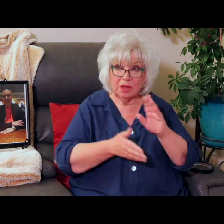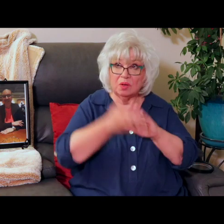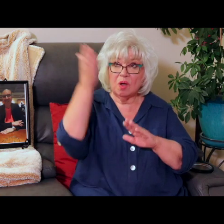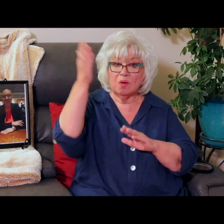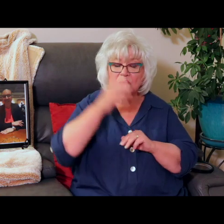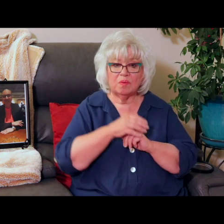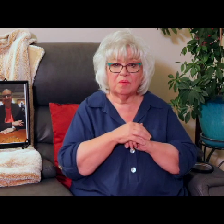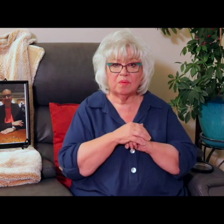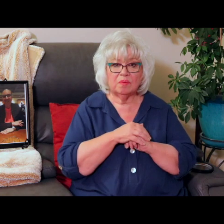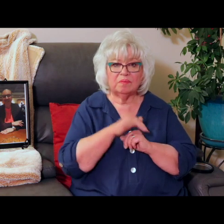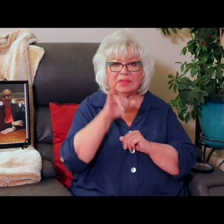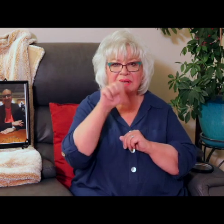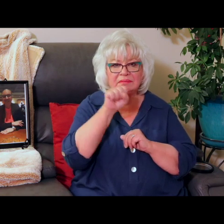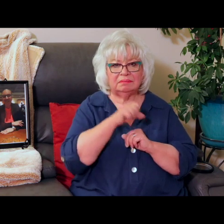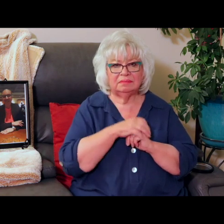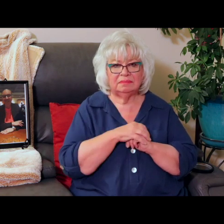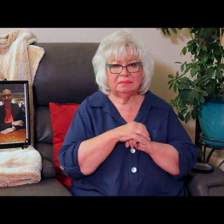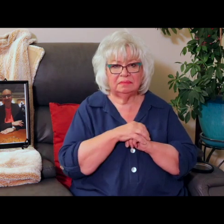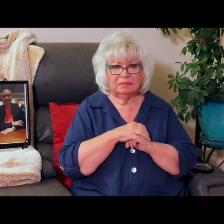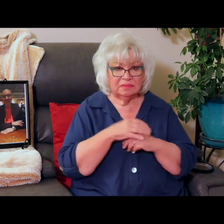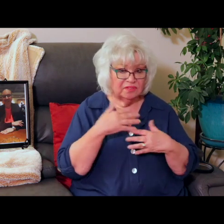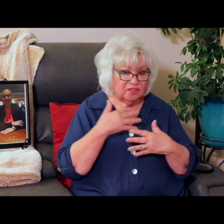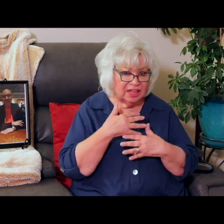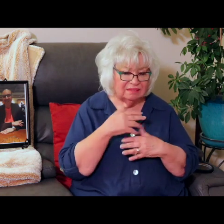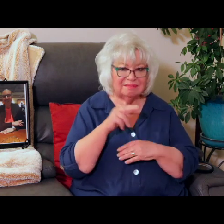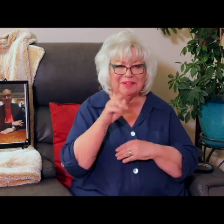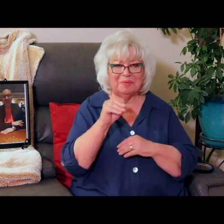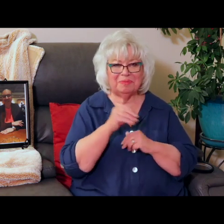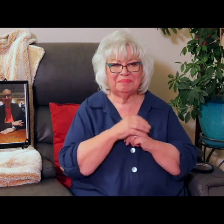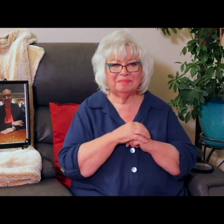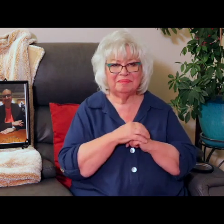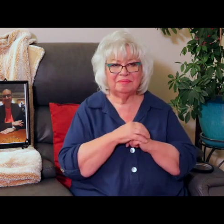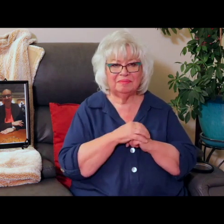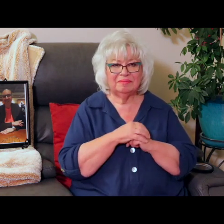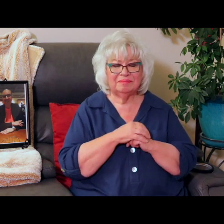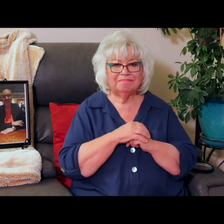I said to him, "Are you ready to go?" And he said, "Yes." I said, "Are you afraid?" And he said, "No."